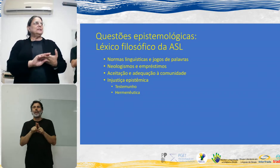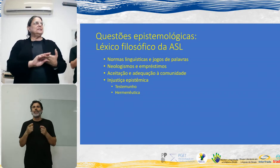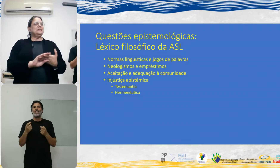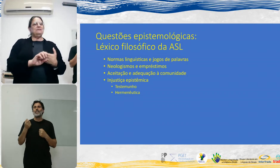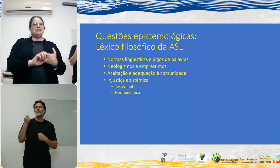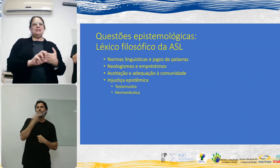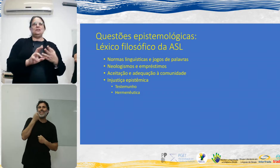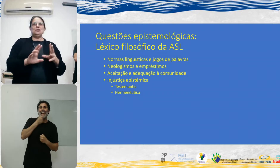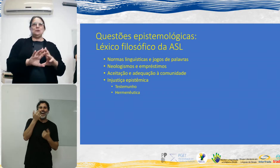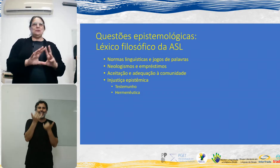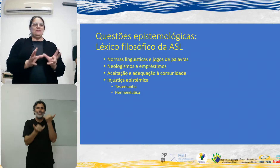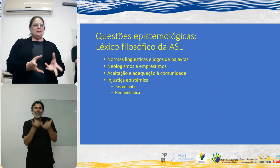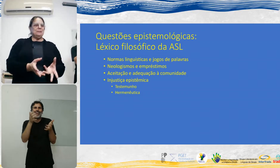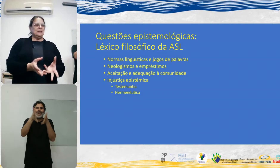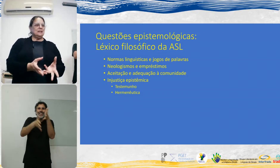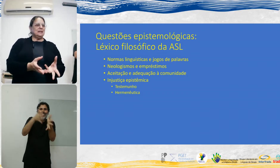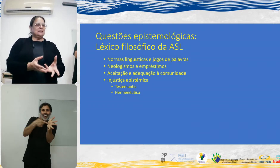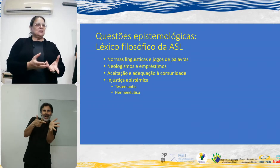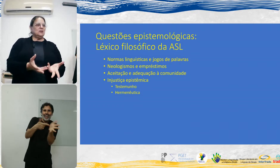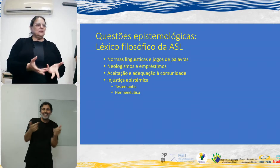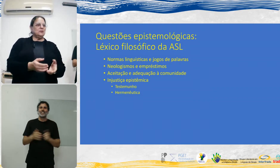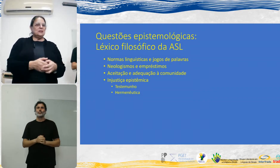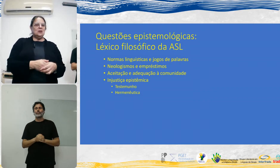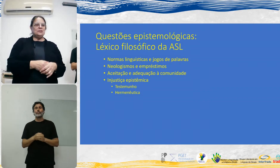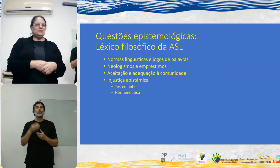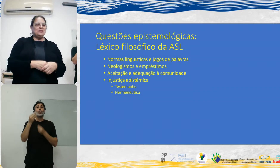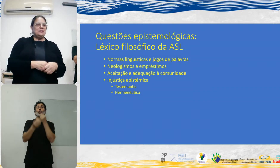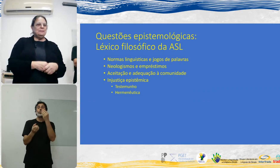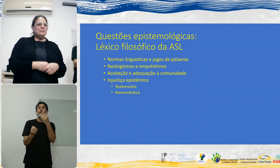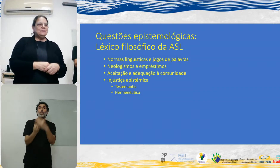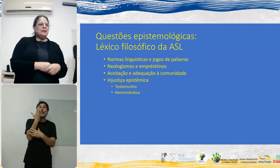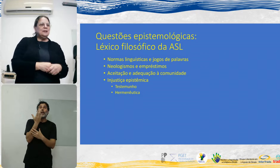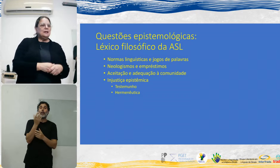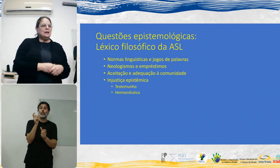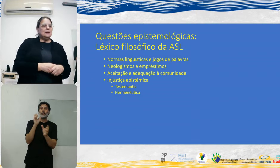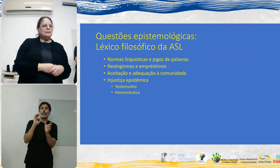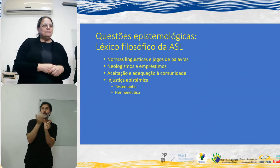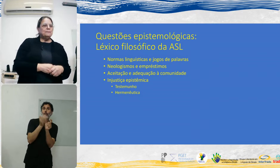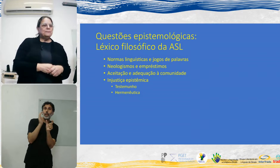How does this fit into developing a lexicon or a glossary?